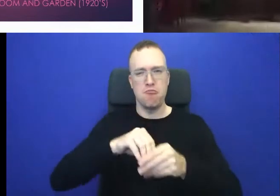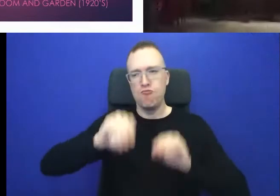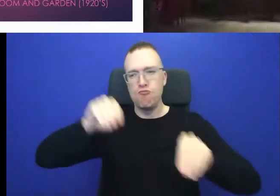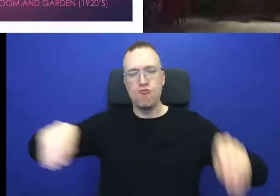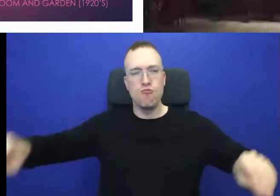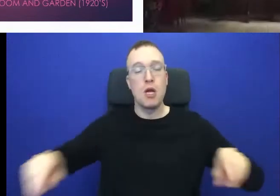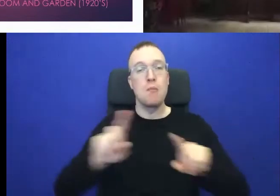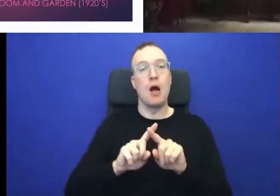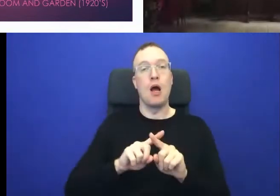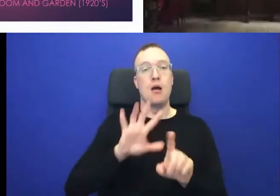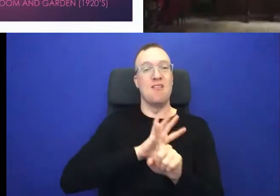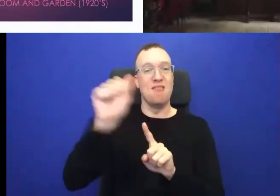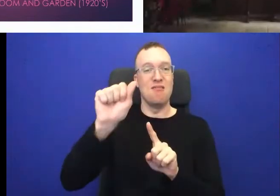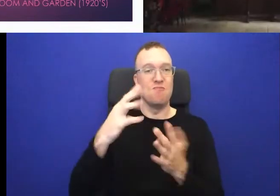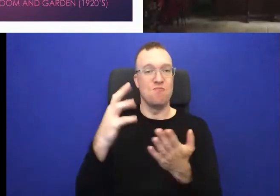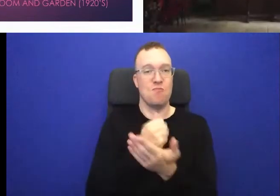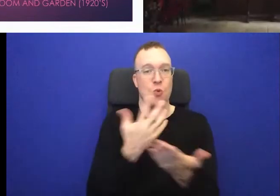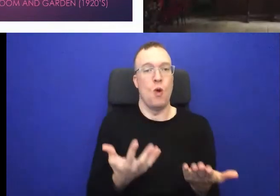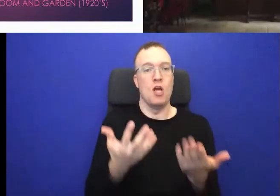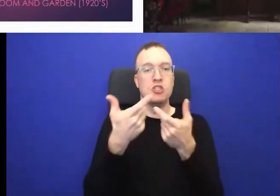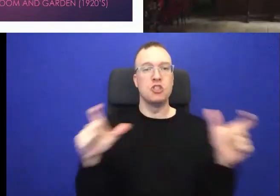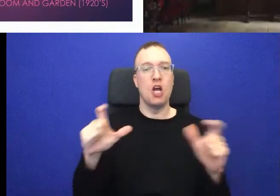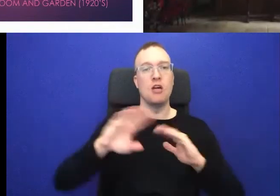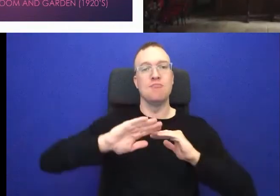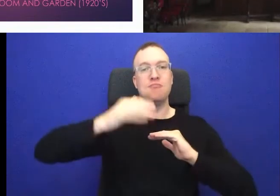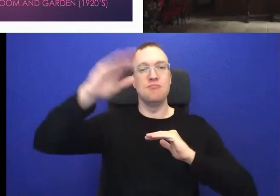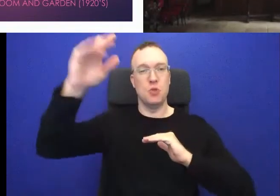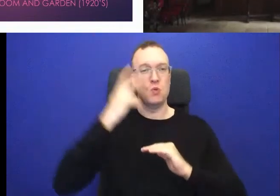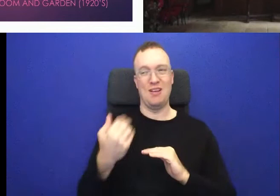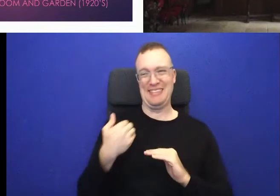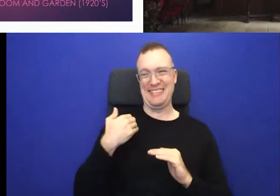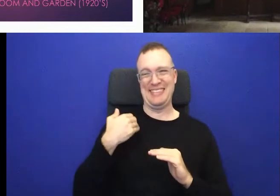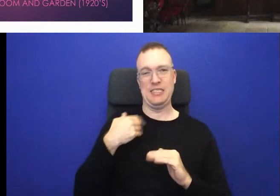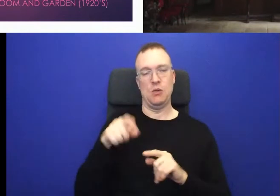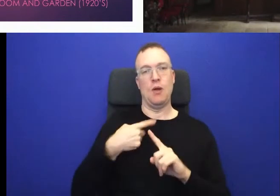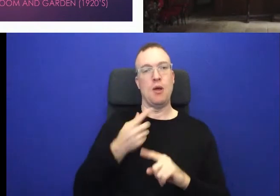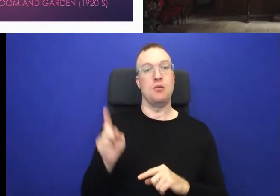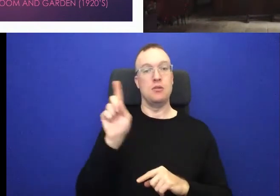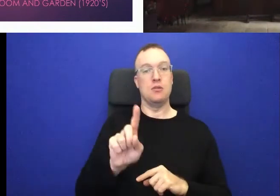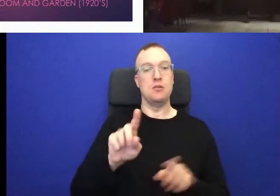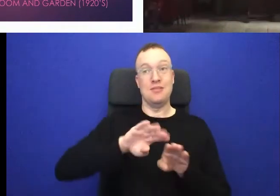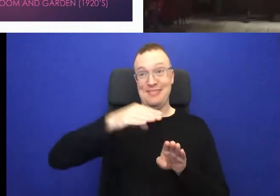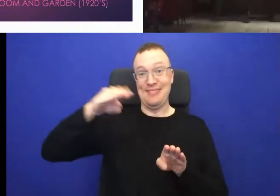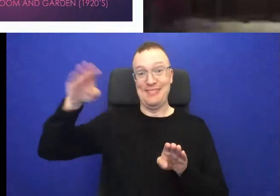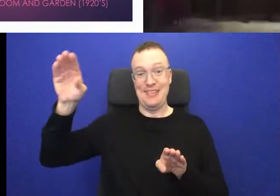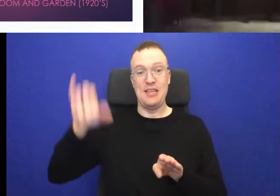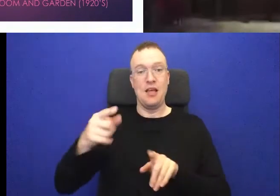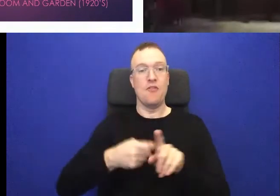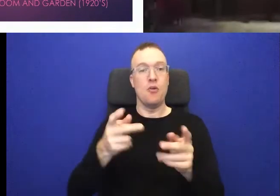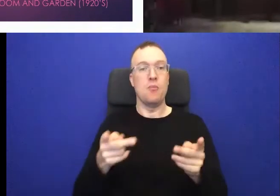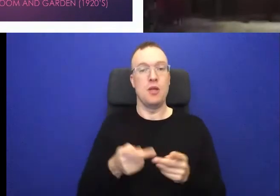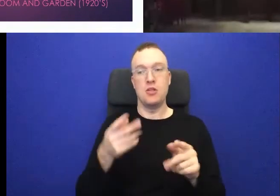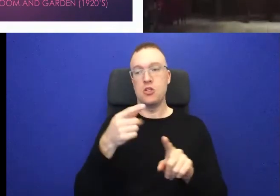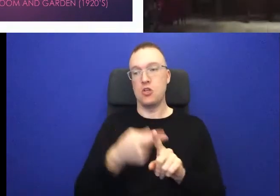outstanding acquisition is the grand staircase that you saw behind me in the Elizabethan room when I was on shot. That came from a place called Theobald's Palace